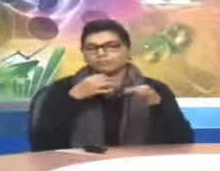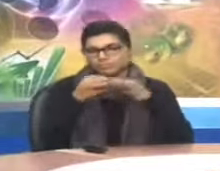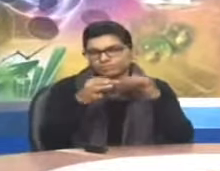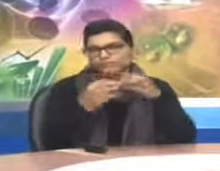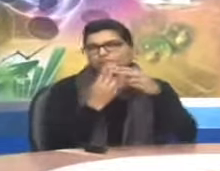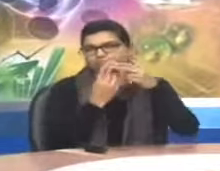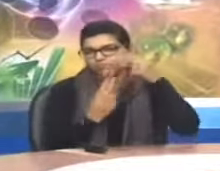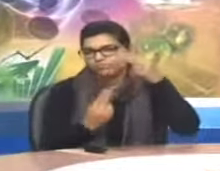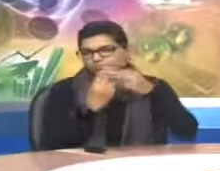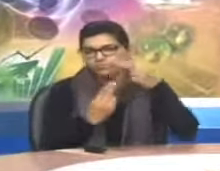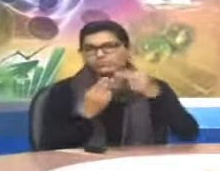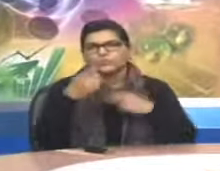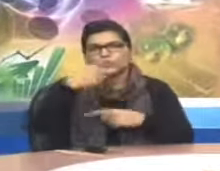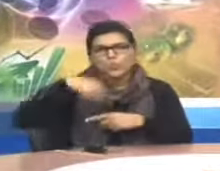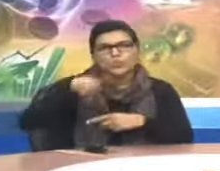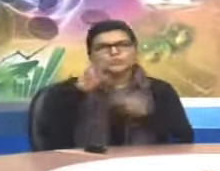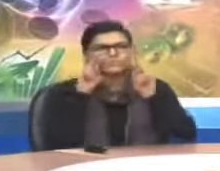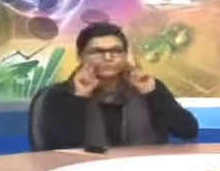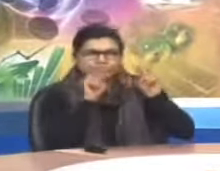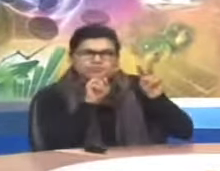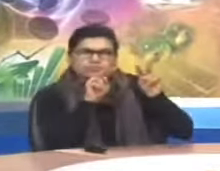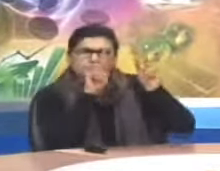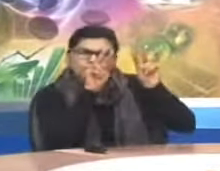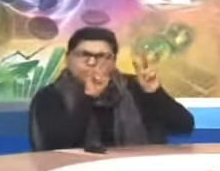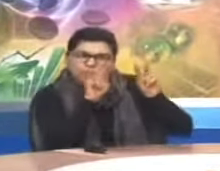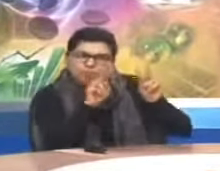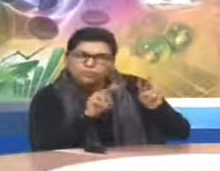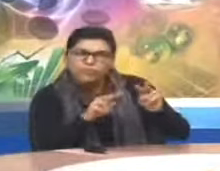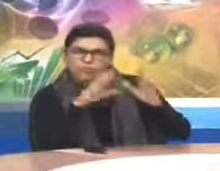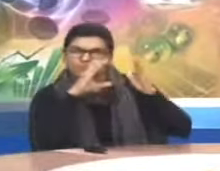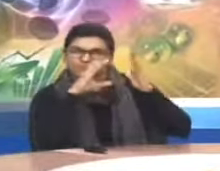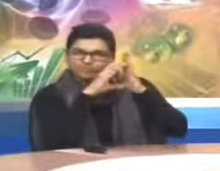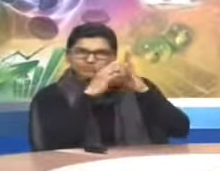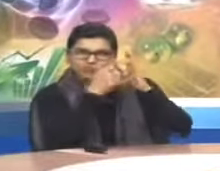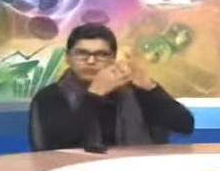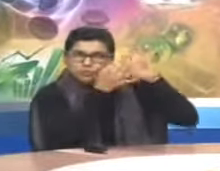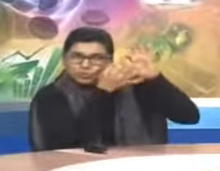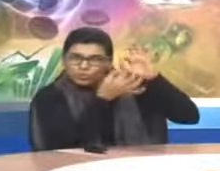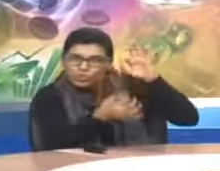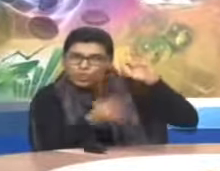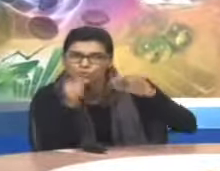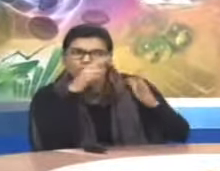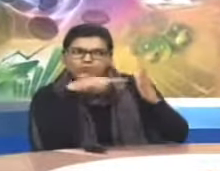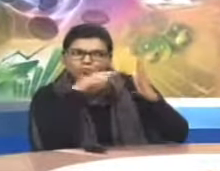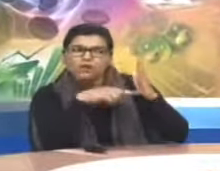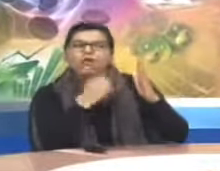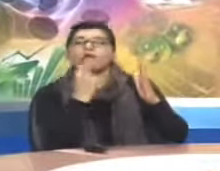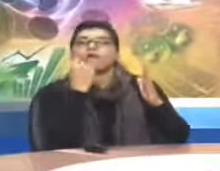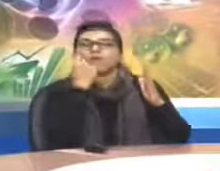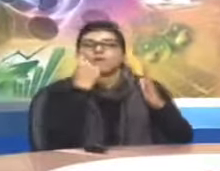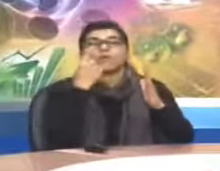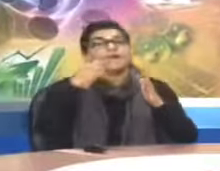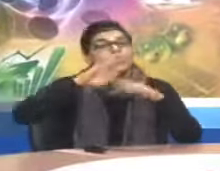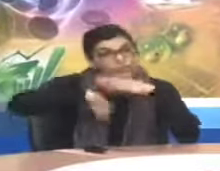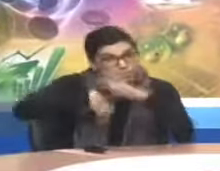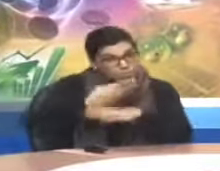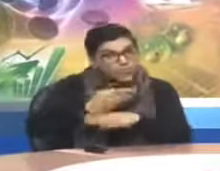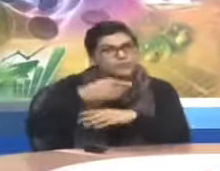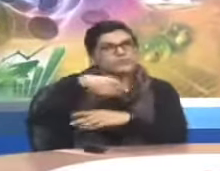Now, we are going to read the paragraph and explain that. You all have to try to answer